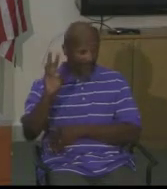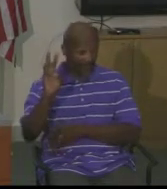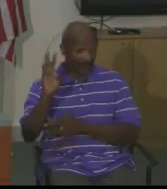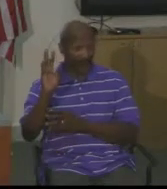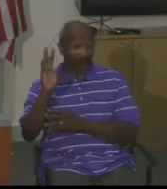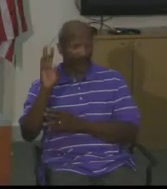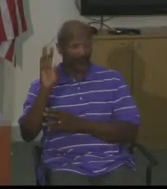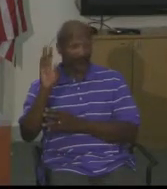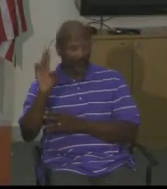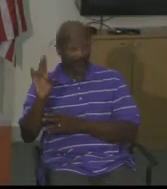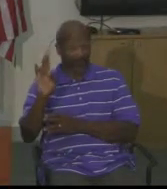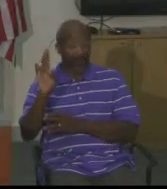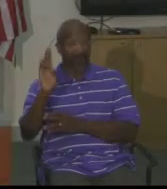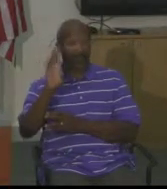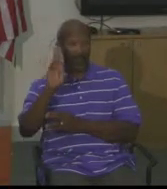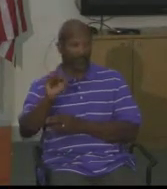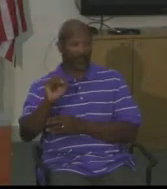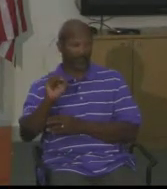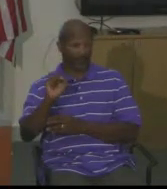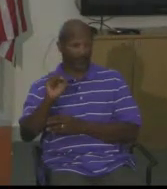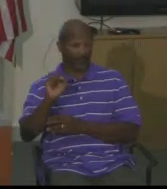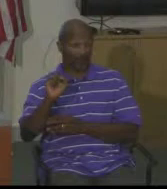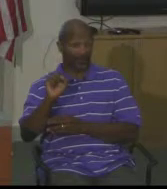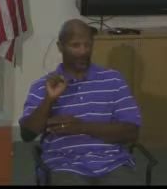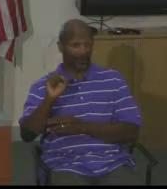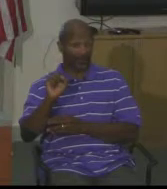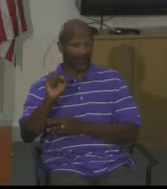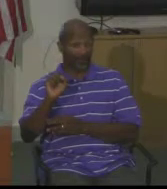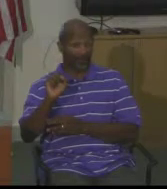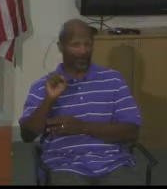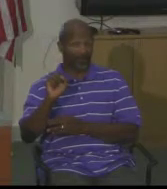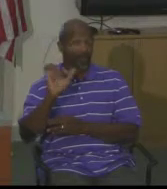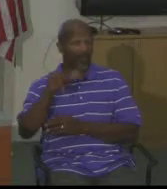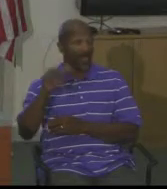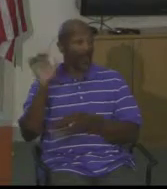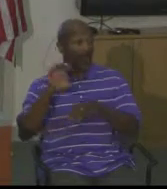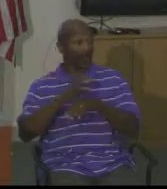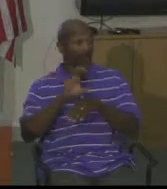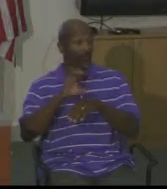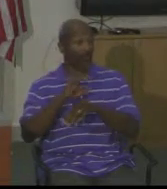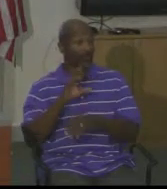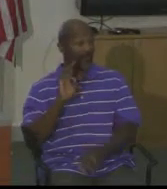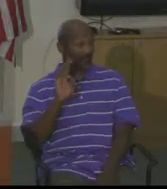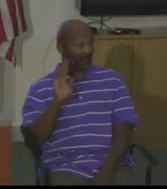6, 7 buses in this computer system,